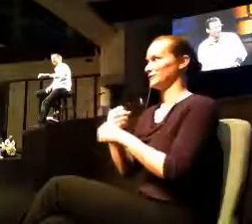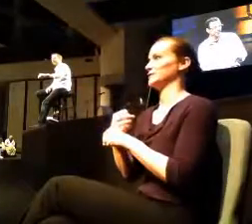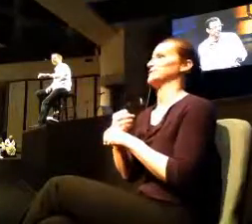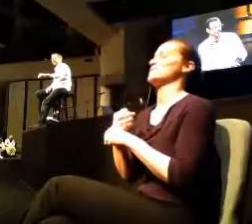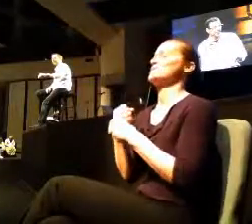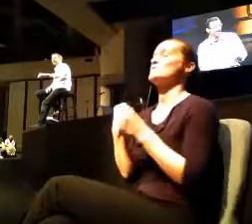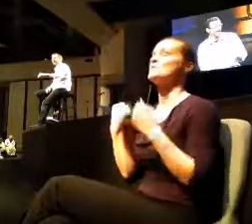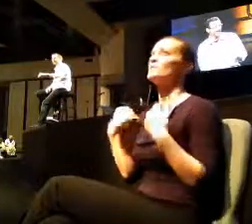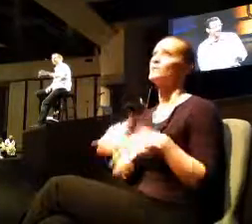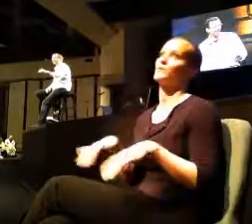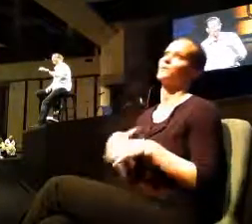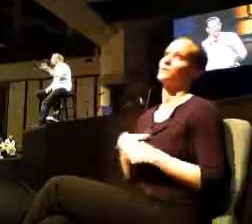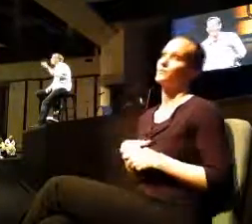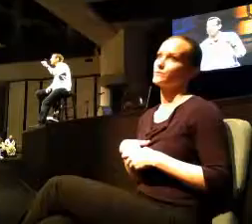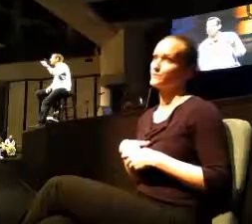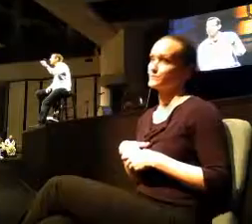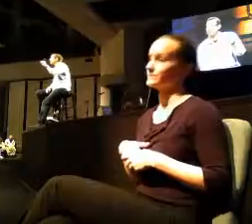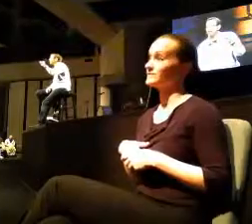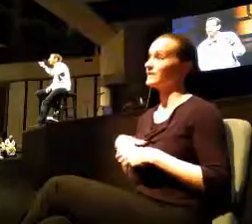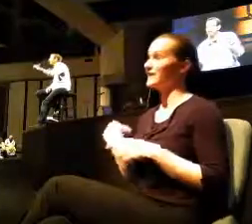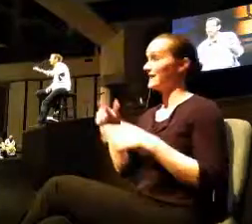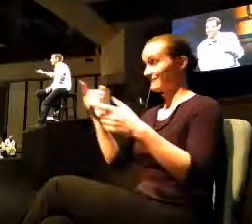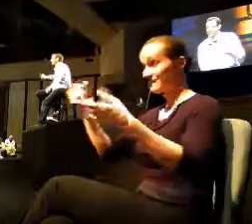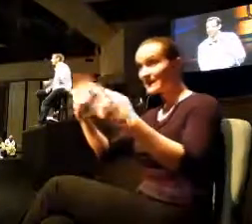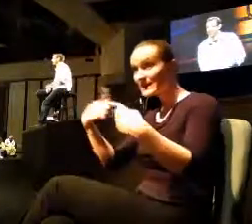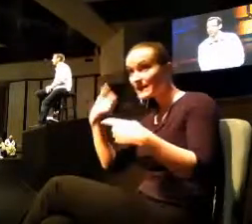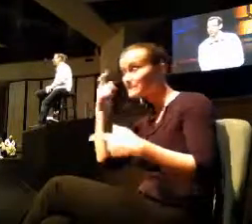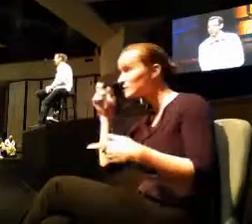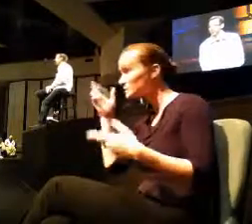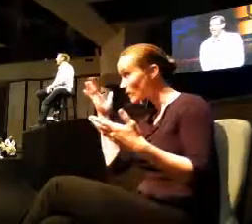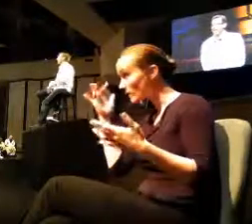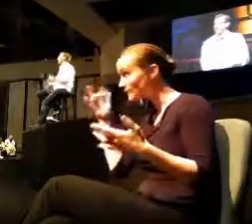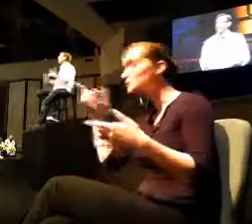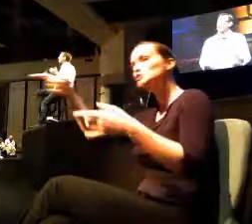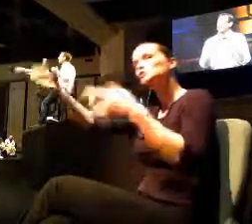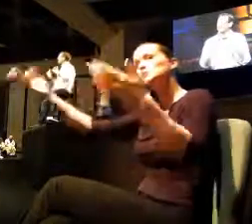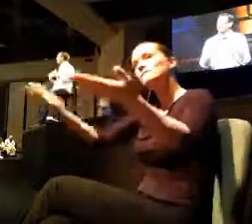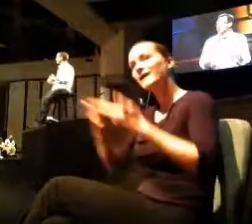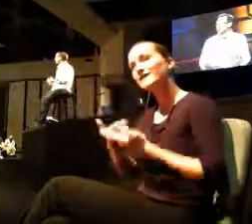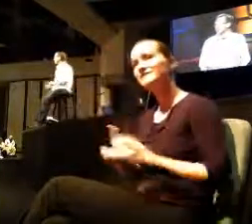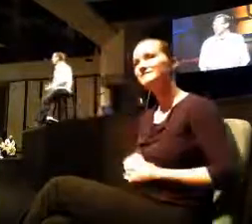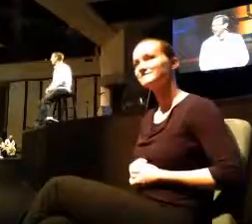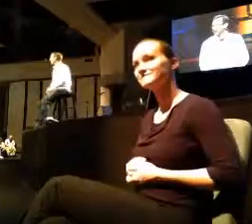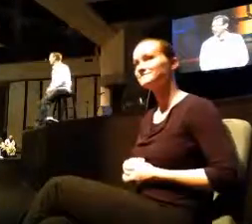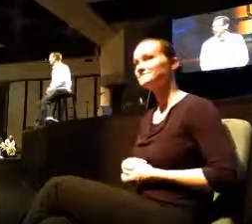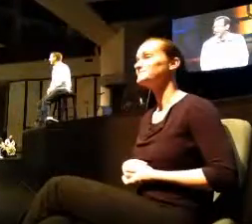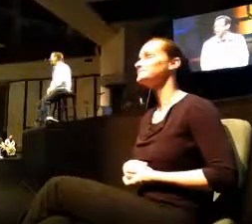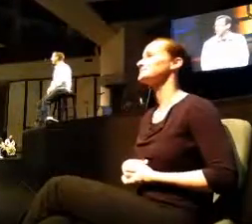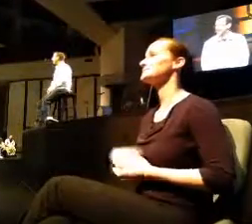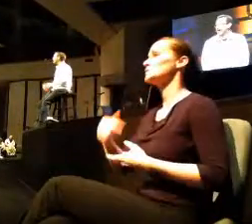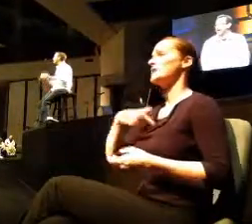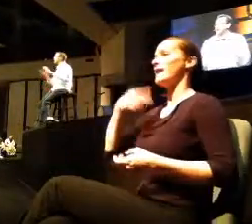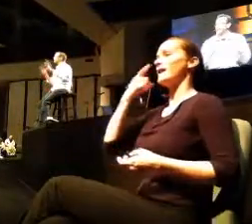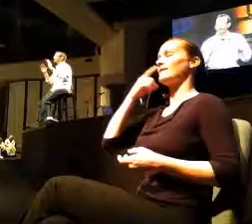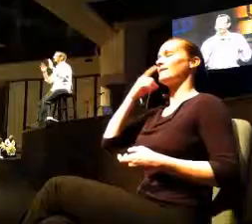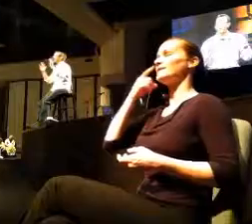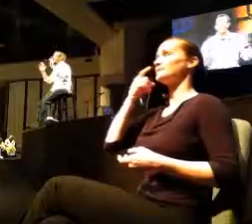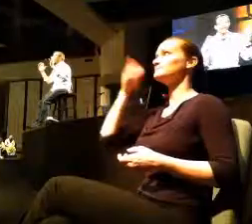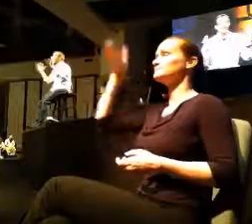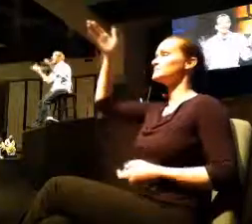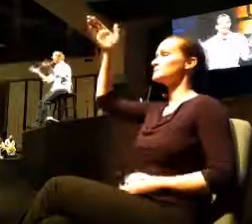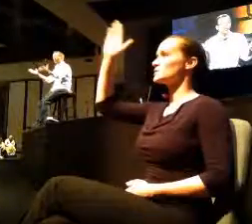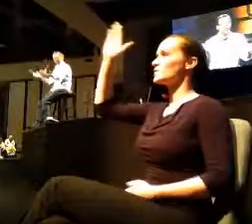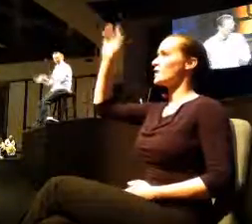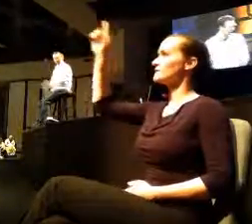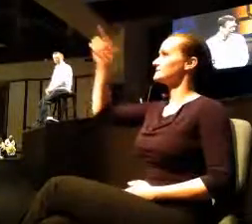church. And they came because you invited them. And I kind of think what's going on is God is looking